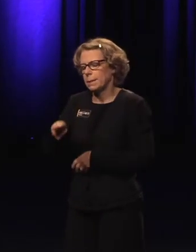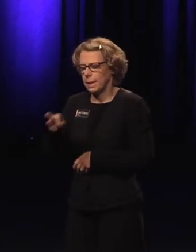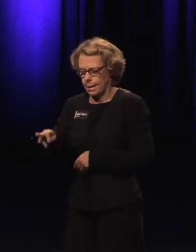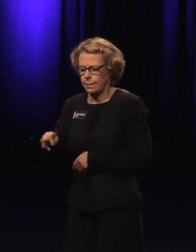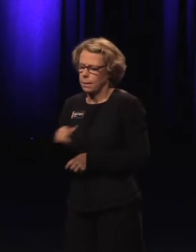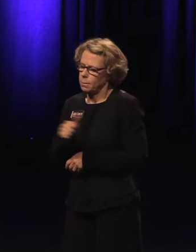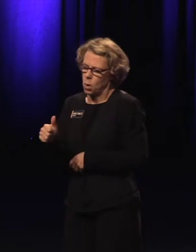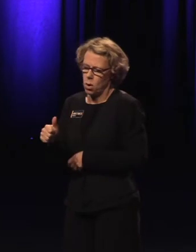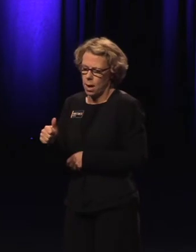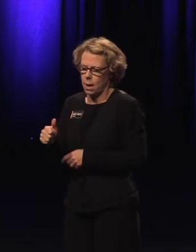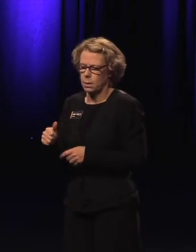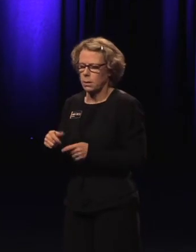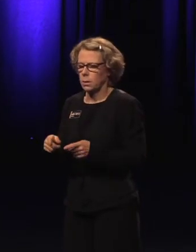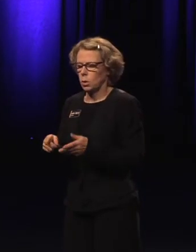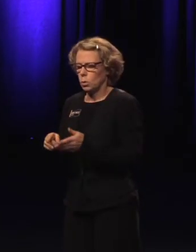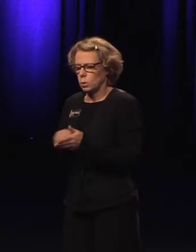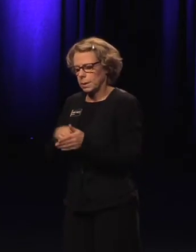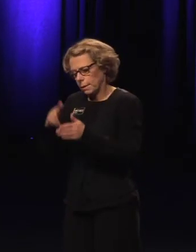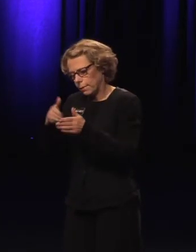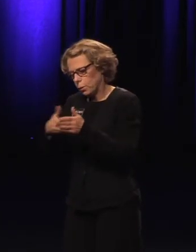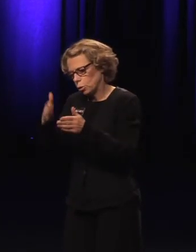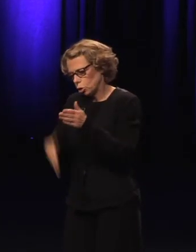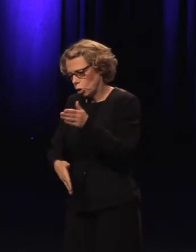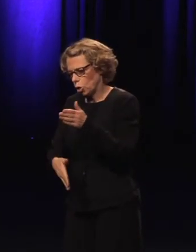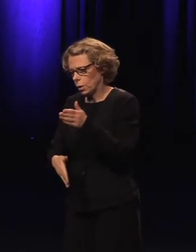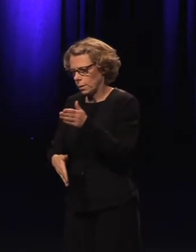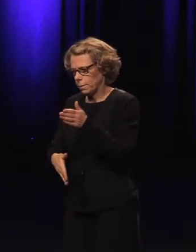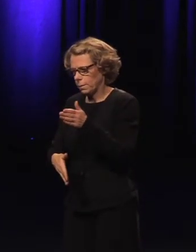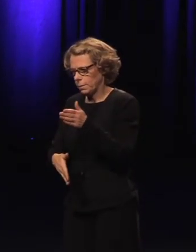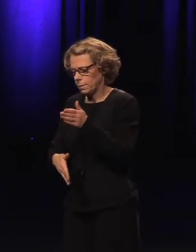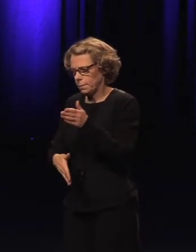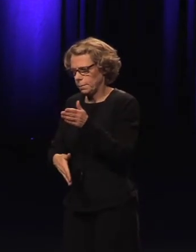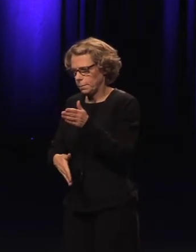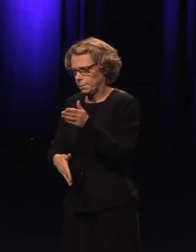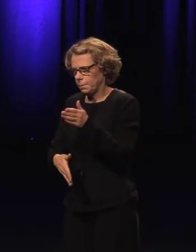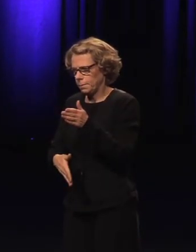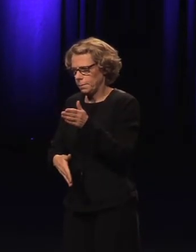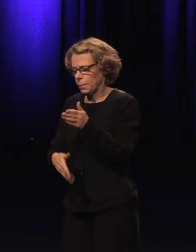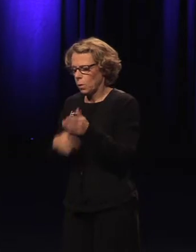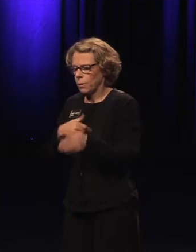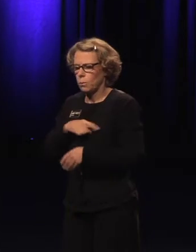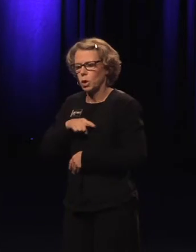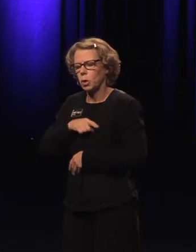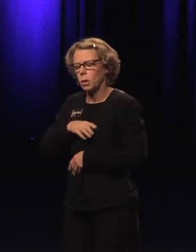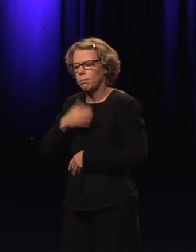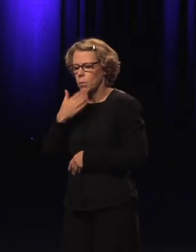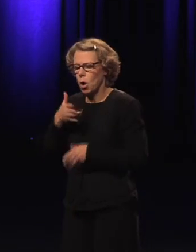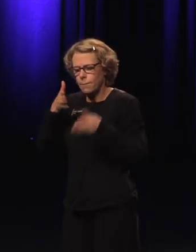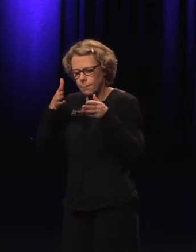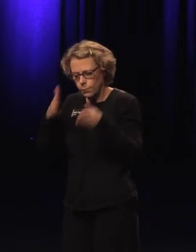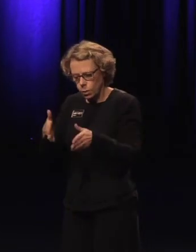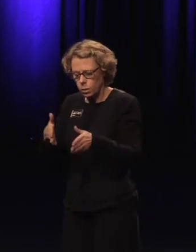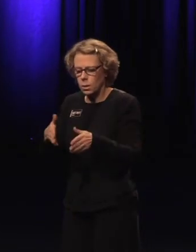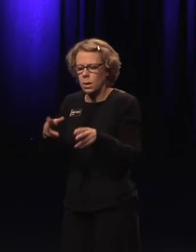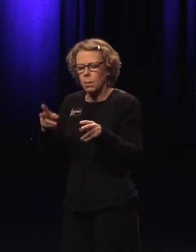South, urged me to redress this skewed focus only on civil and